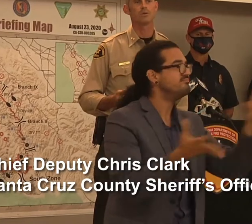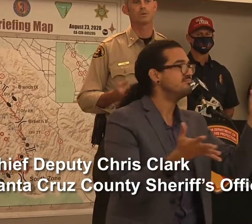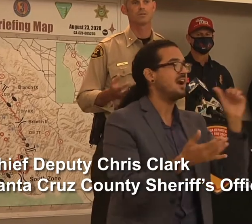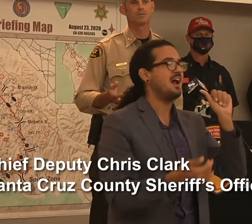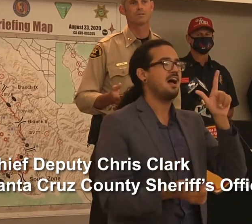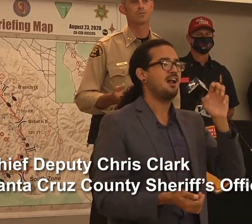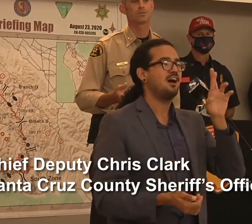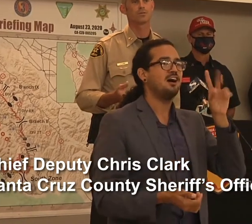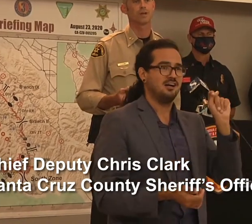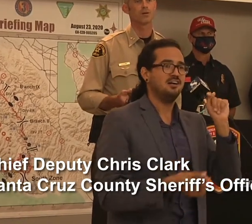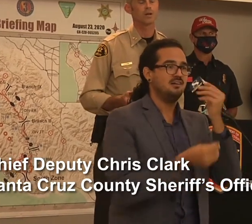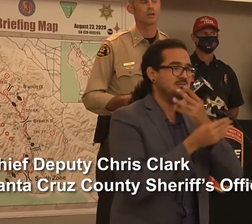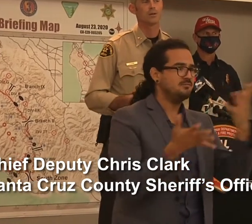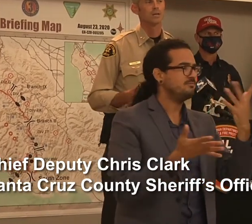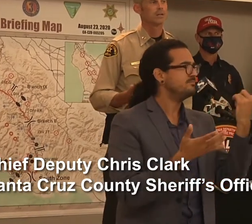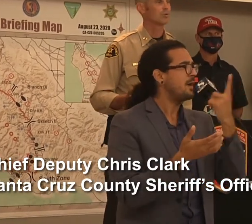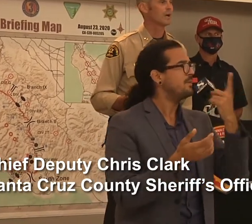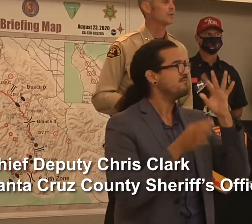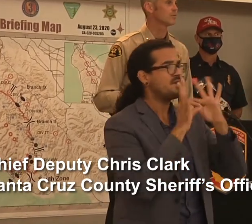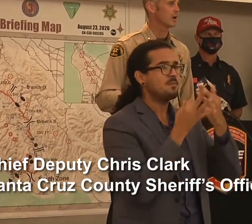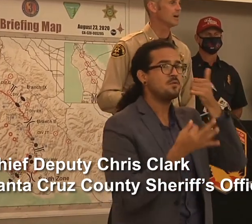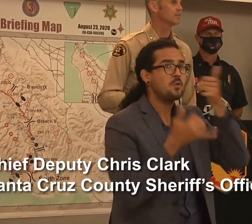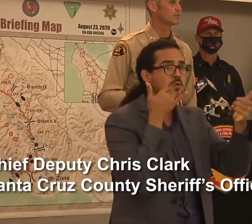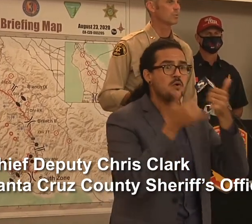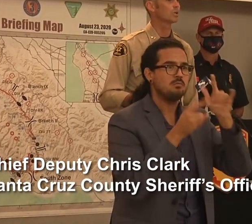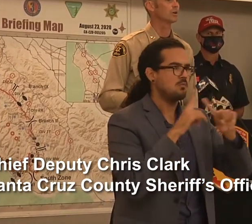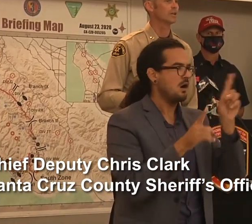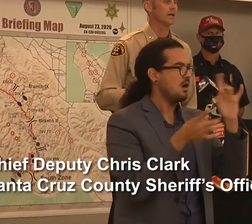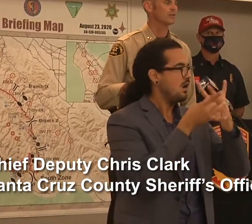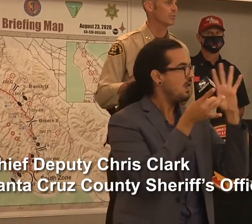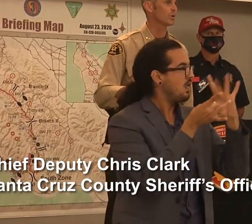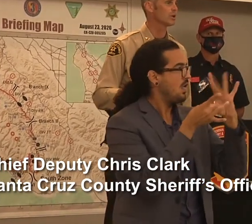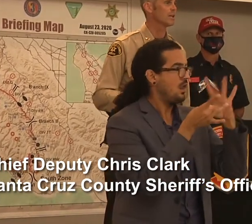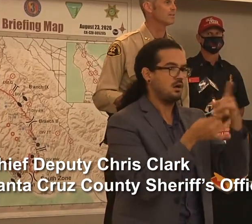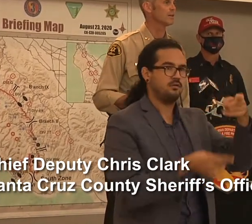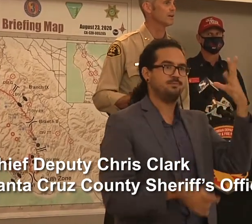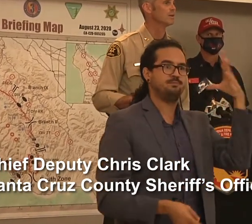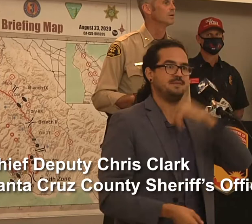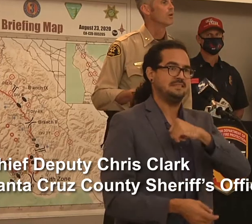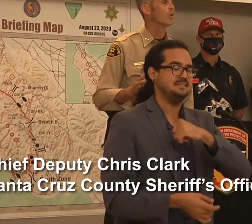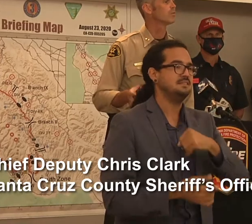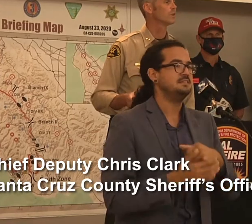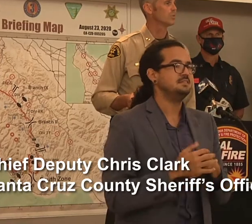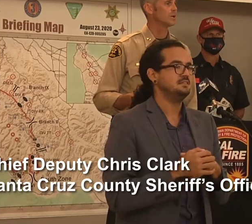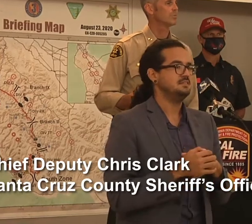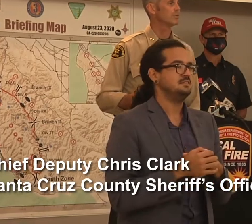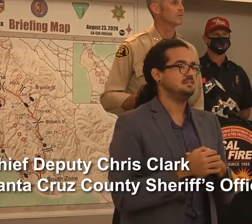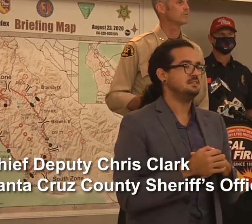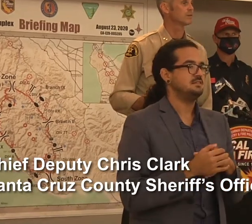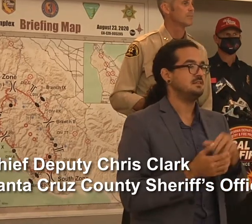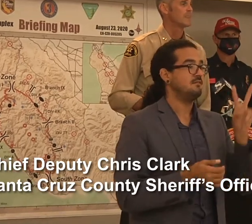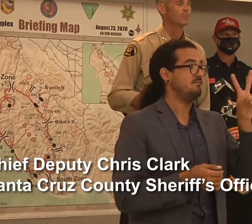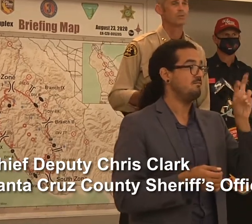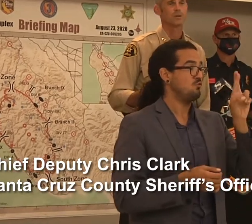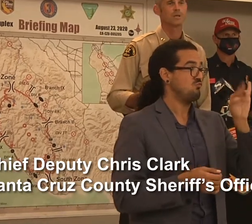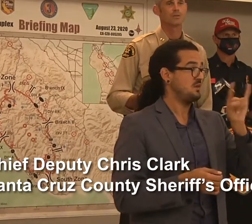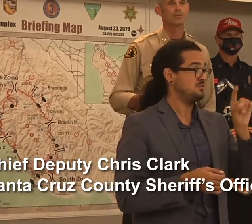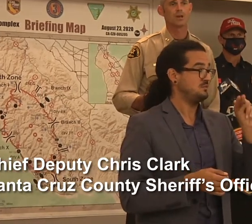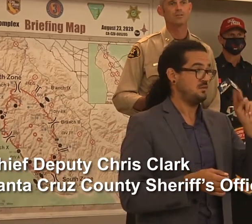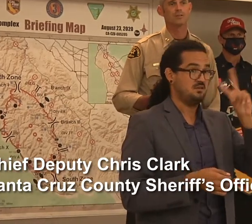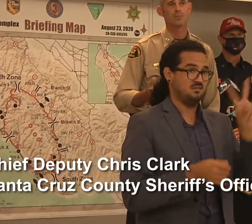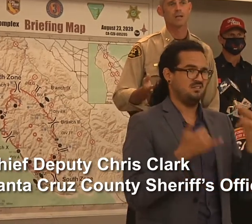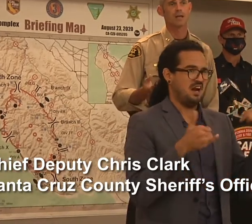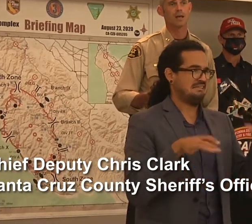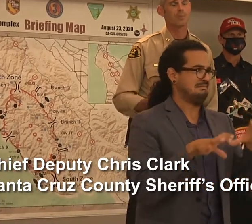that opportunity because cell service is down right now. Now granted, Verizon is working on that. So they're working on that today. Hopefully they'll be able to fix it. But if something